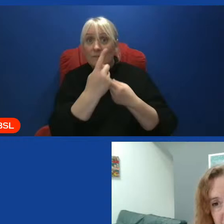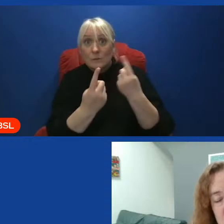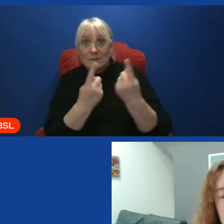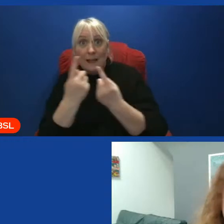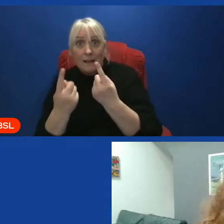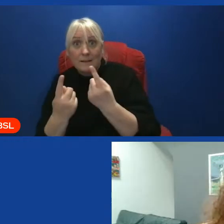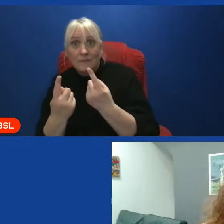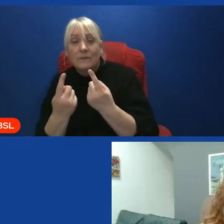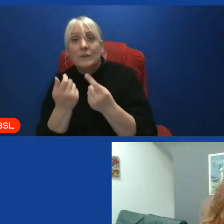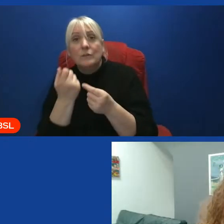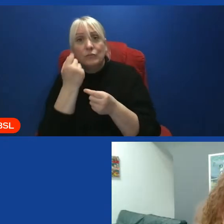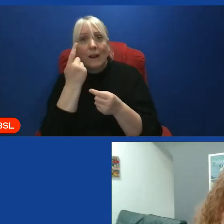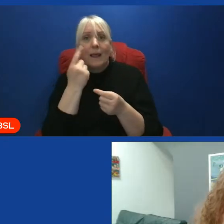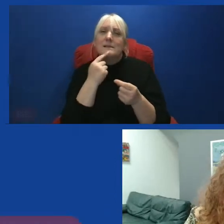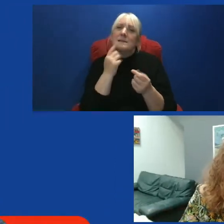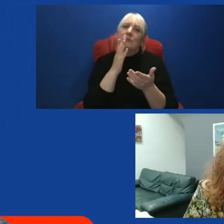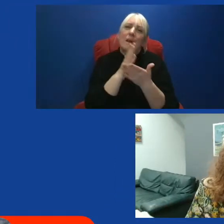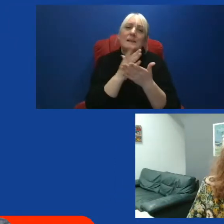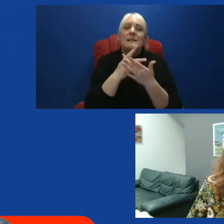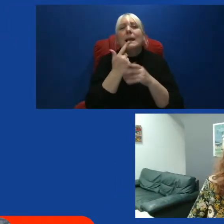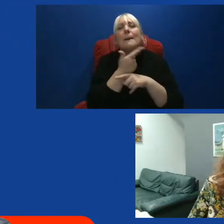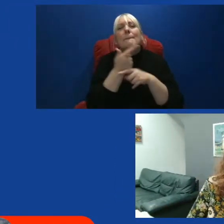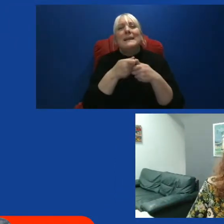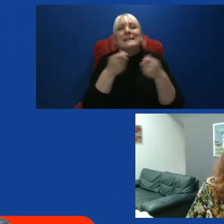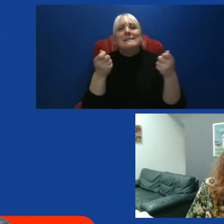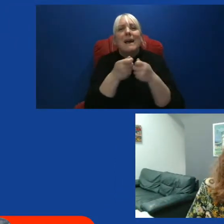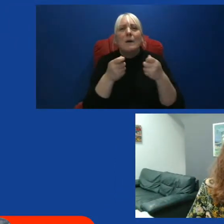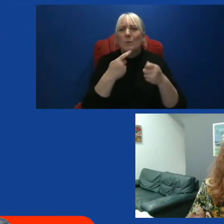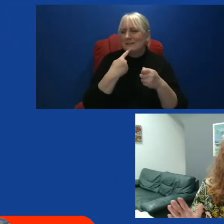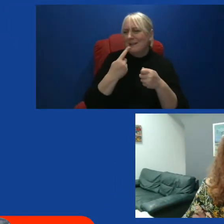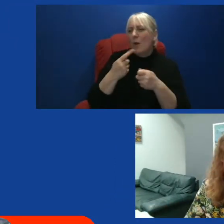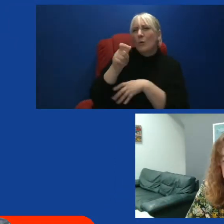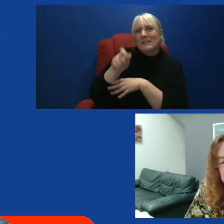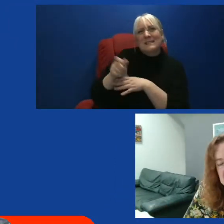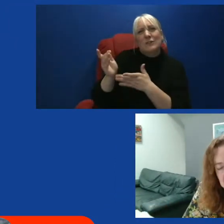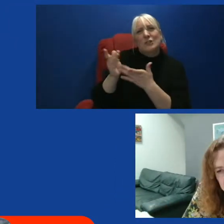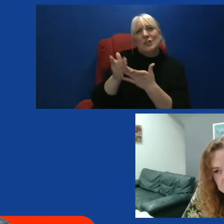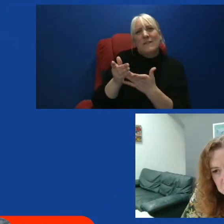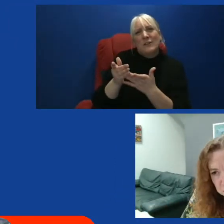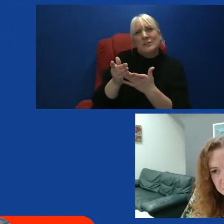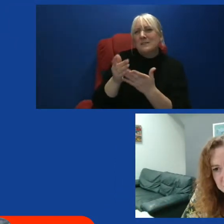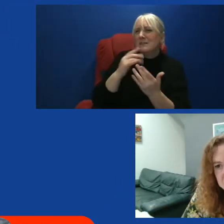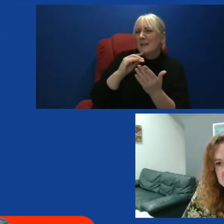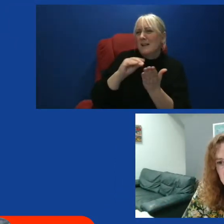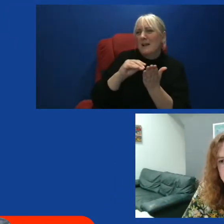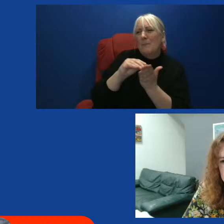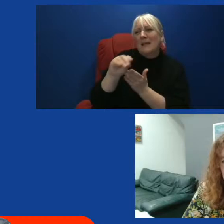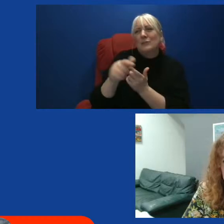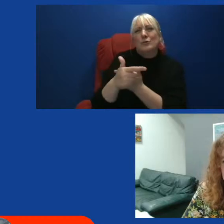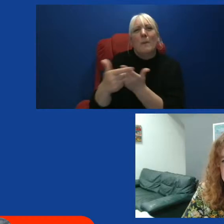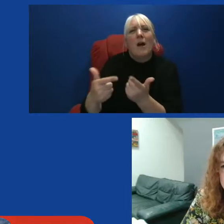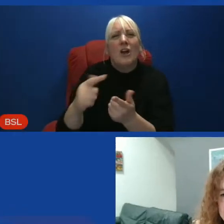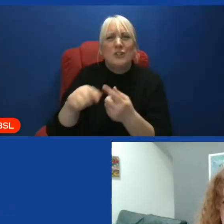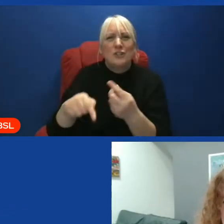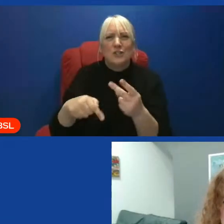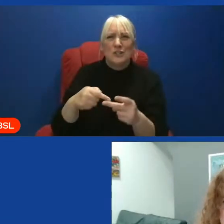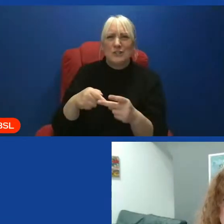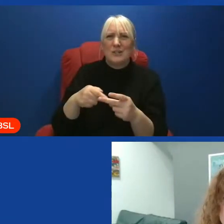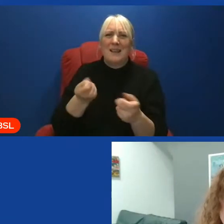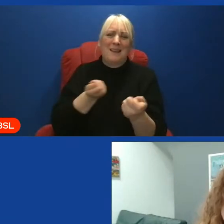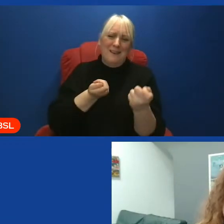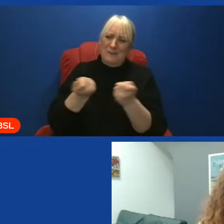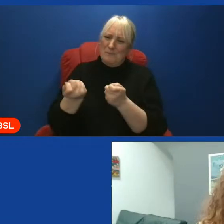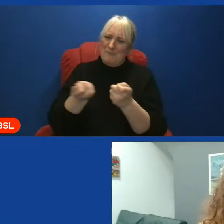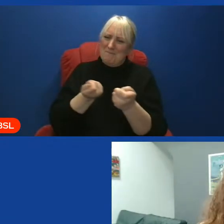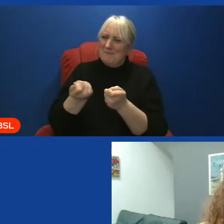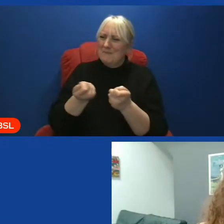the reality, obviously the media will portray civil servants as being overpaid, bureaucrats wearing bowler hats and drinking